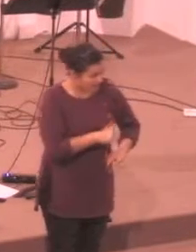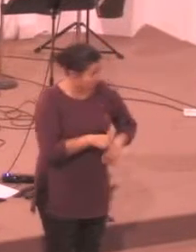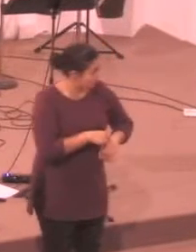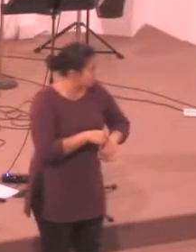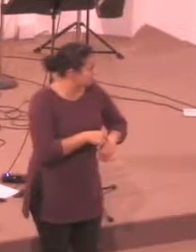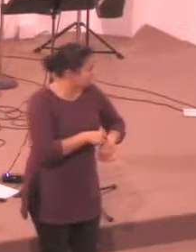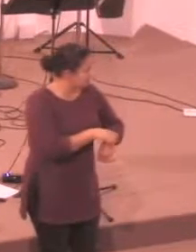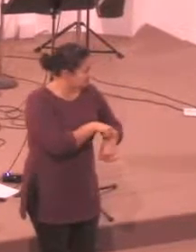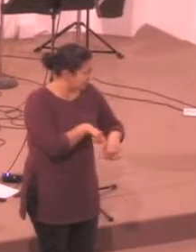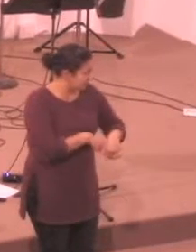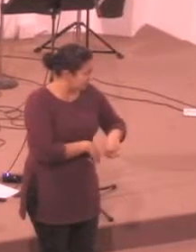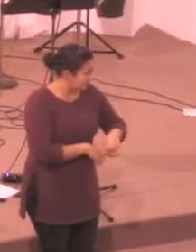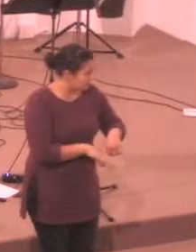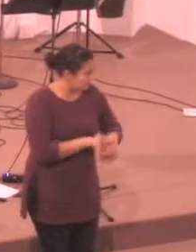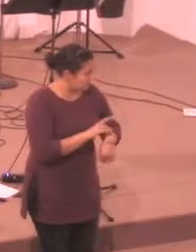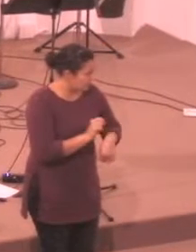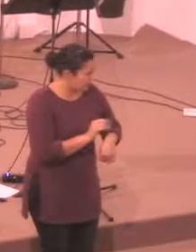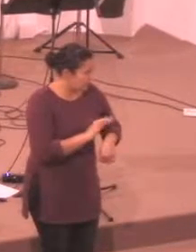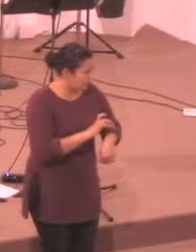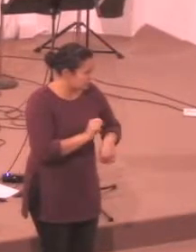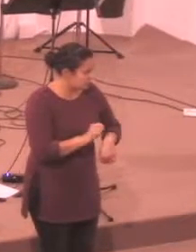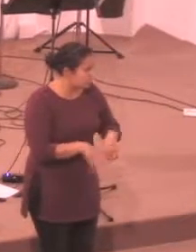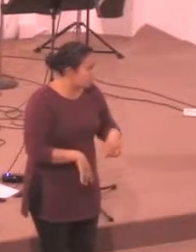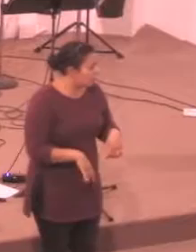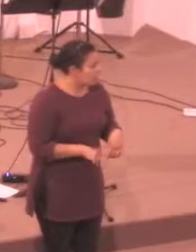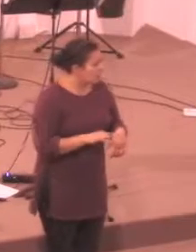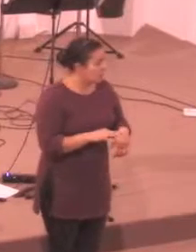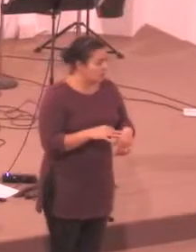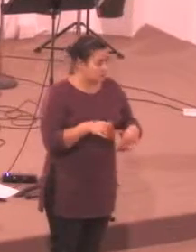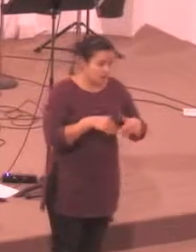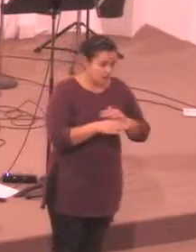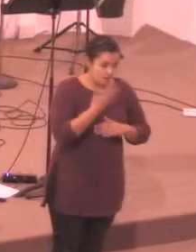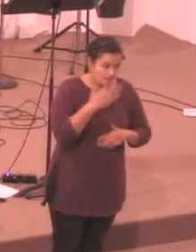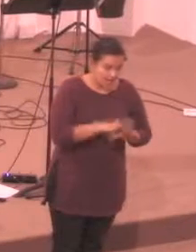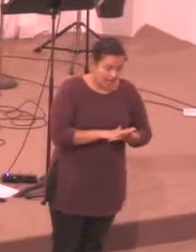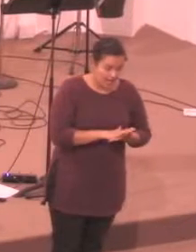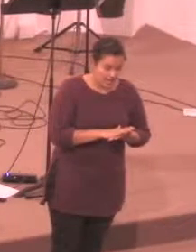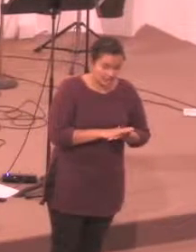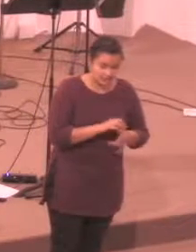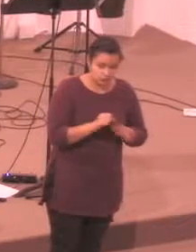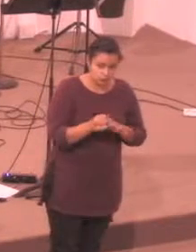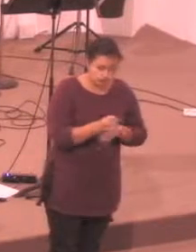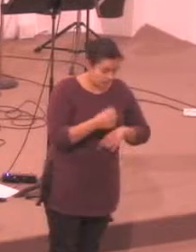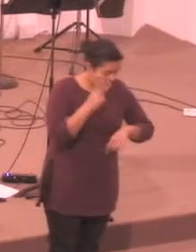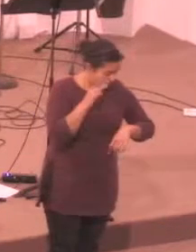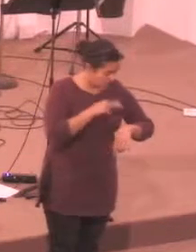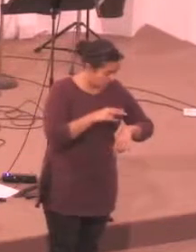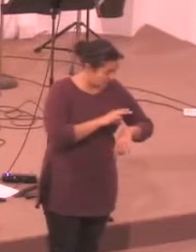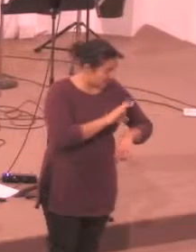You walk into a bad situation and you look down and your heartbeat's at 70, or my heartbeat's at 70,